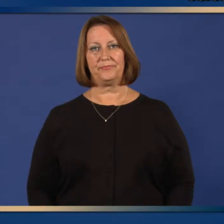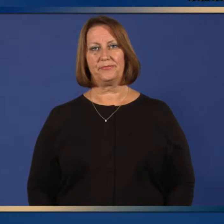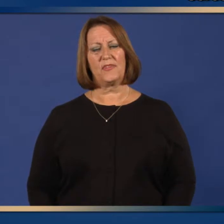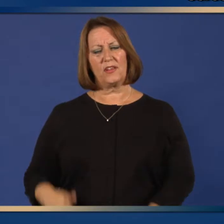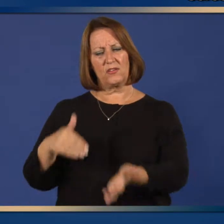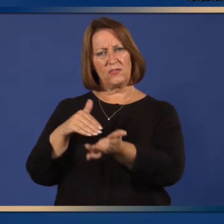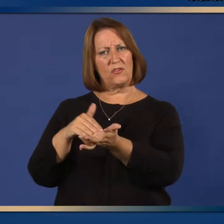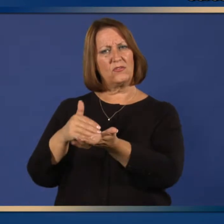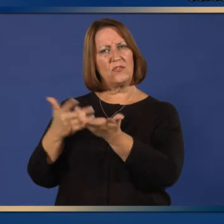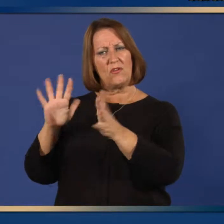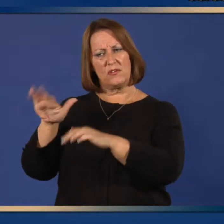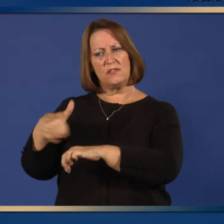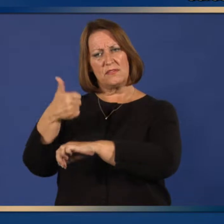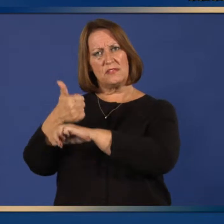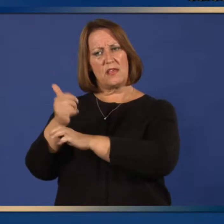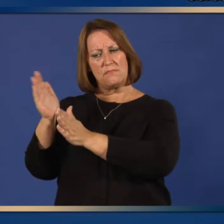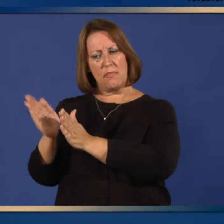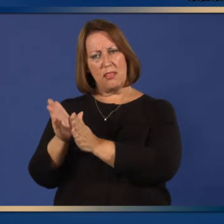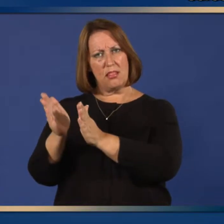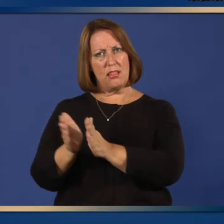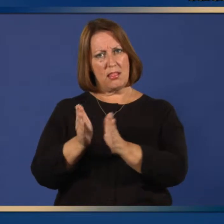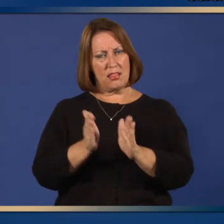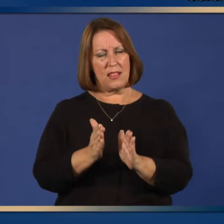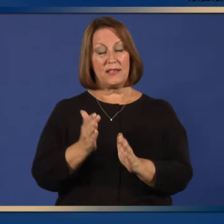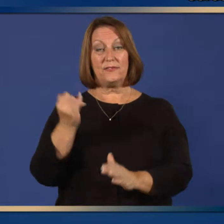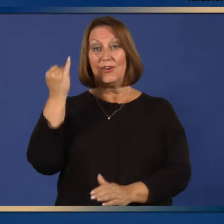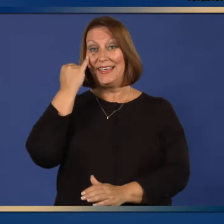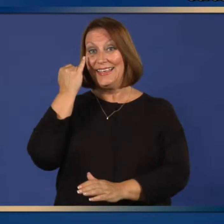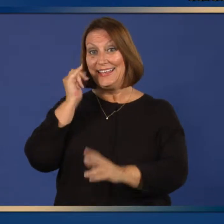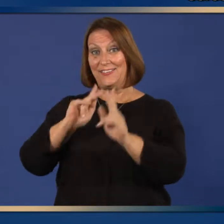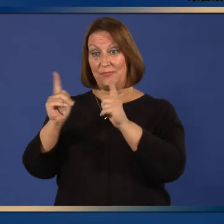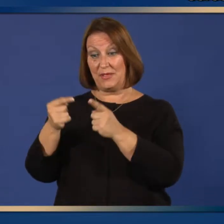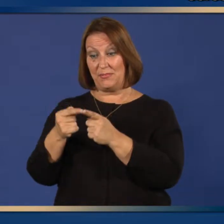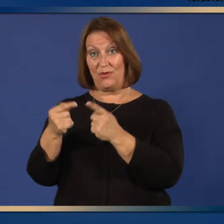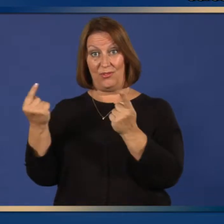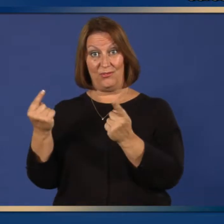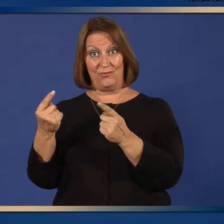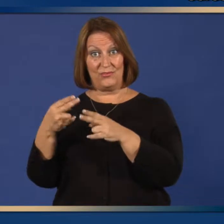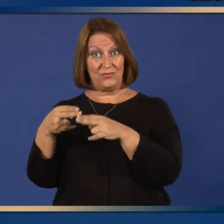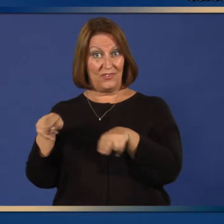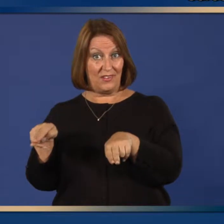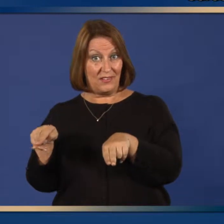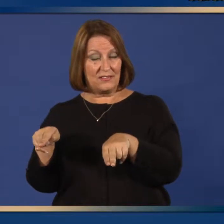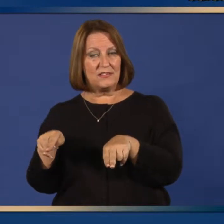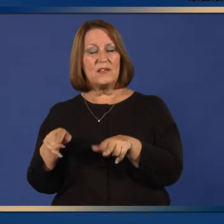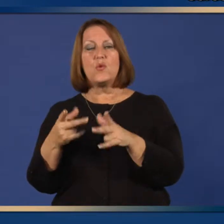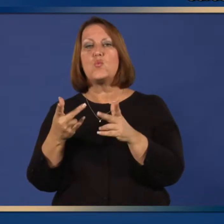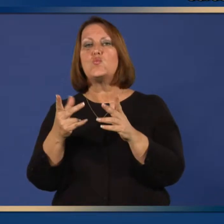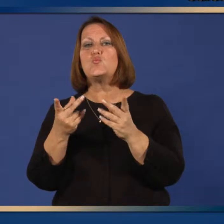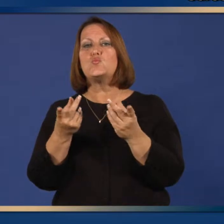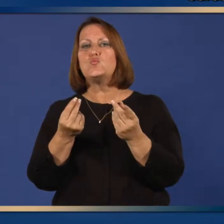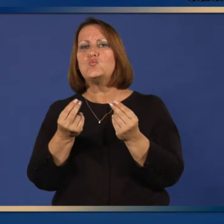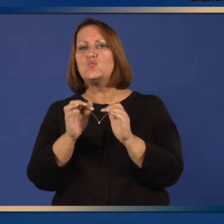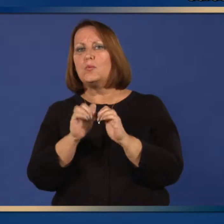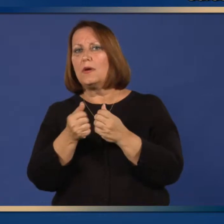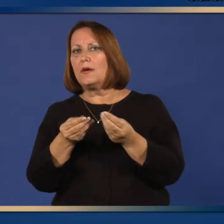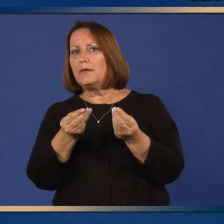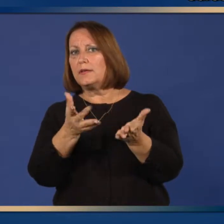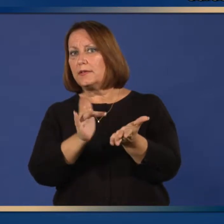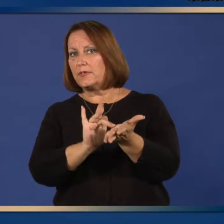Protocols have been published for safely administering influenza vaccine to persons with egg allergies.